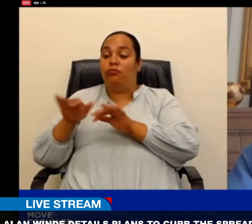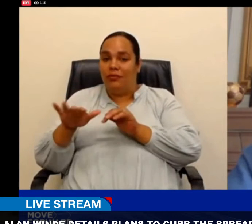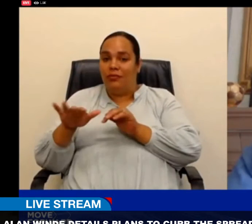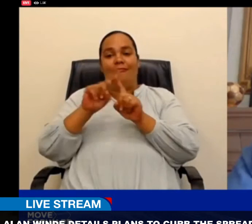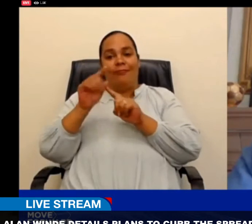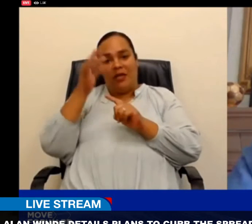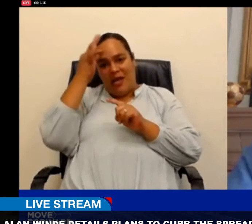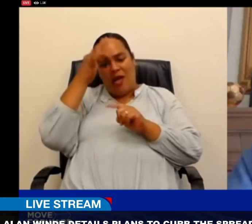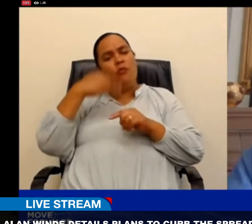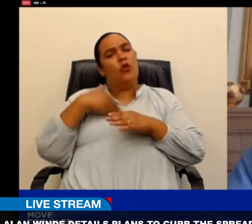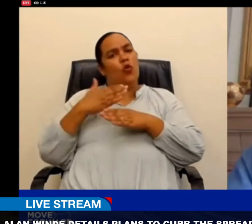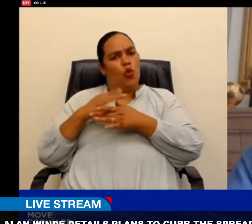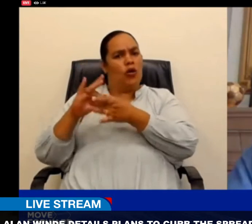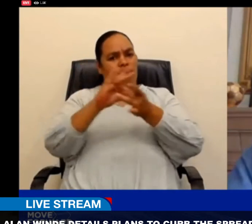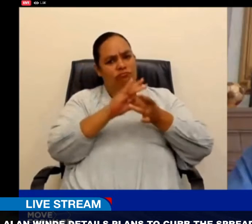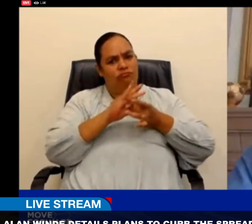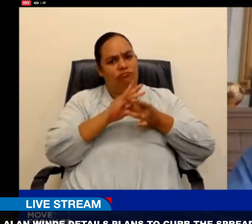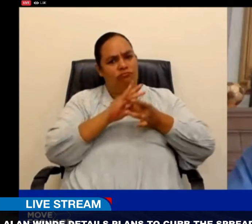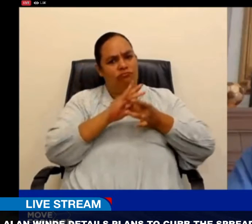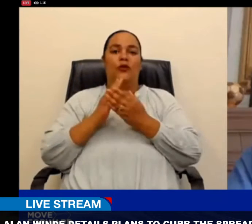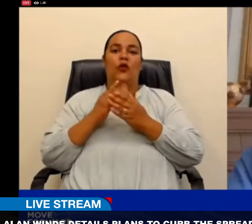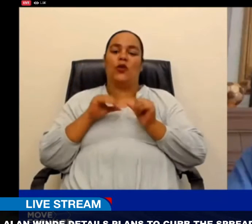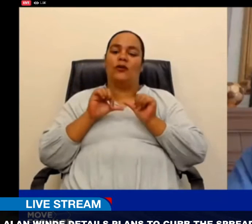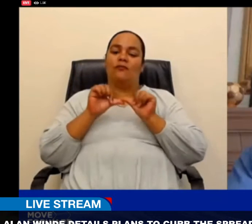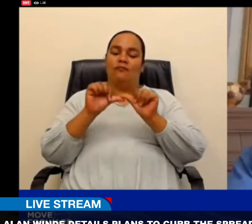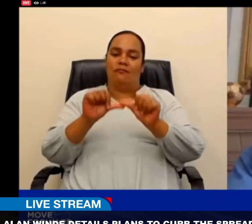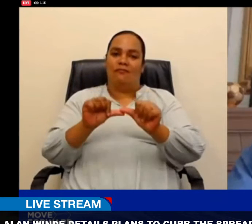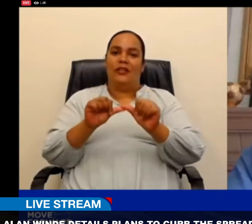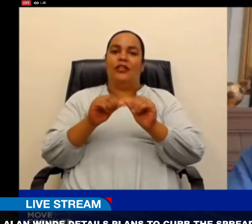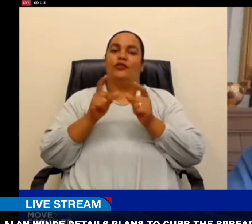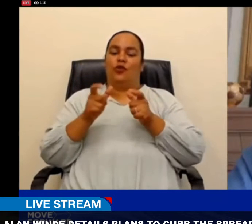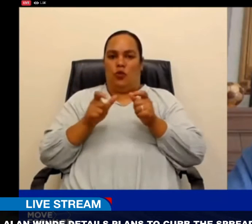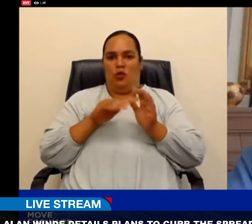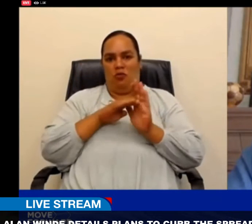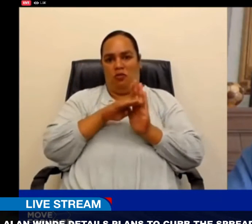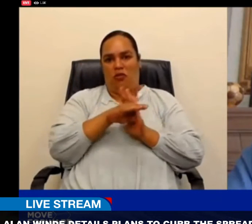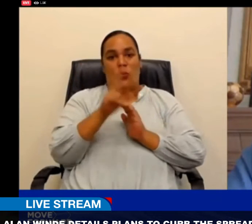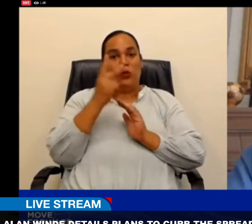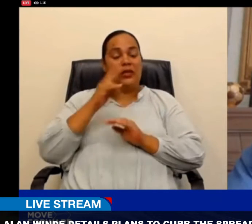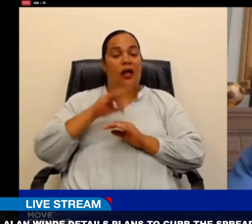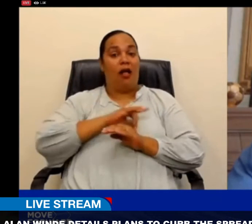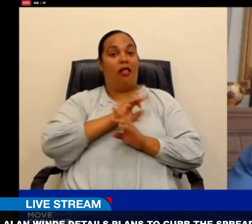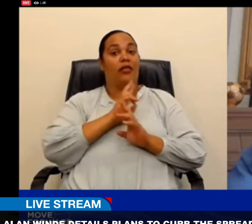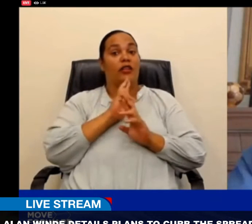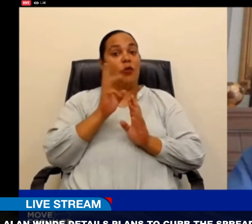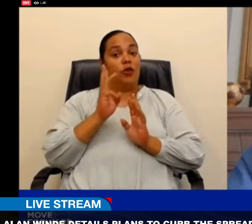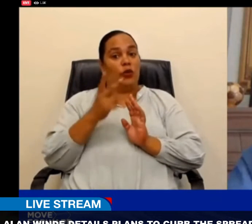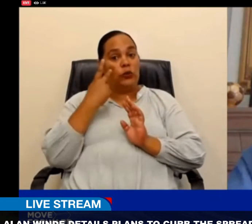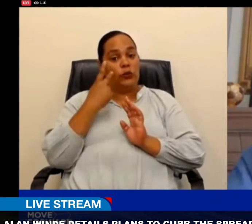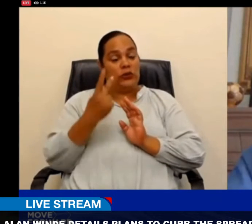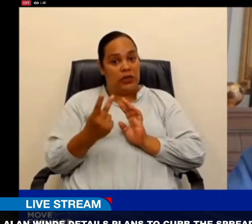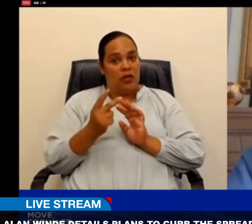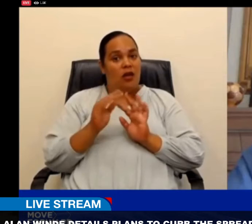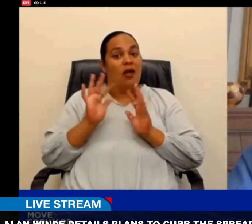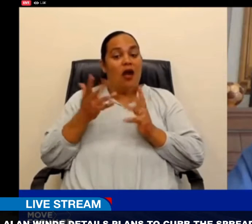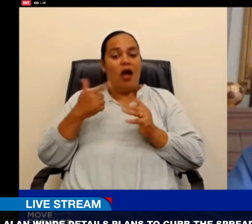work together and let's make sure we continue to flatten this curve. You will see in our health response as well how we are